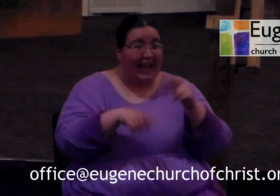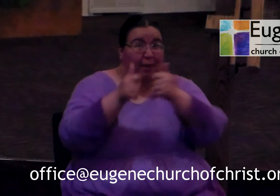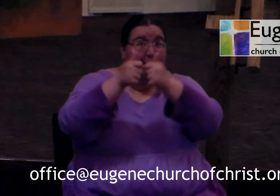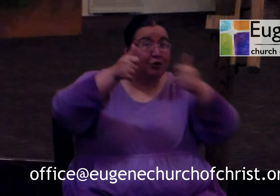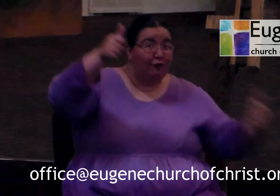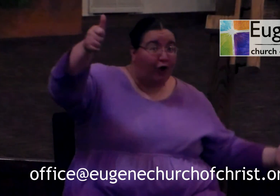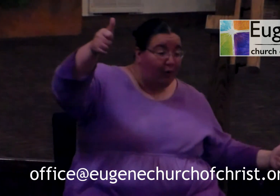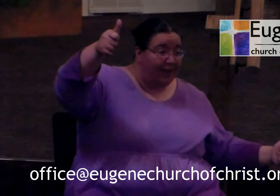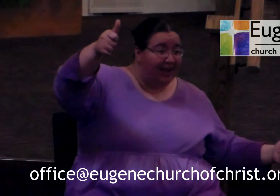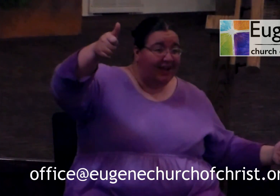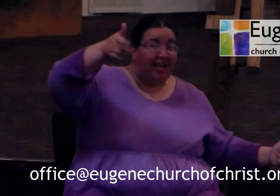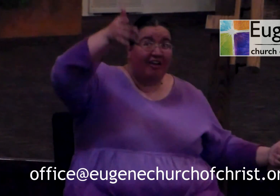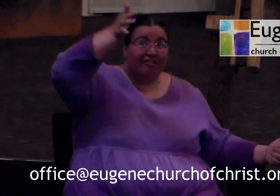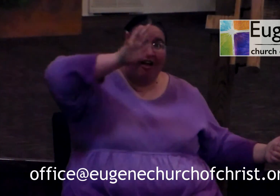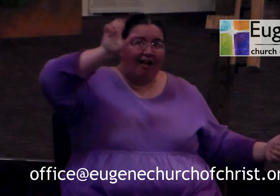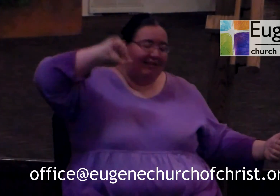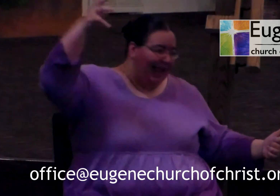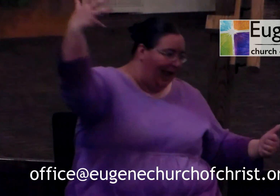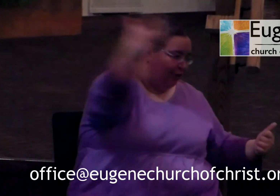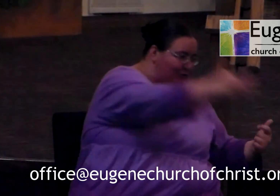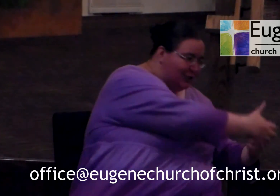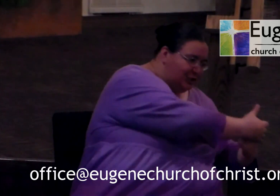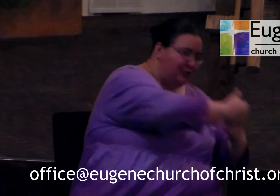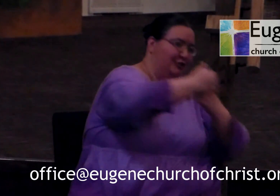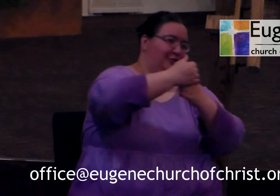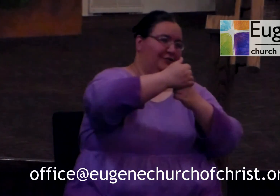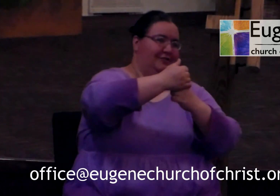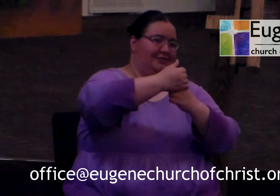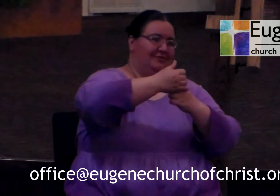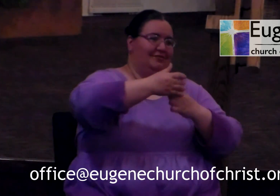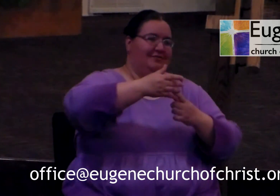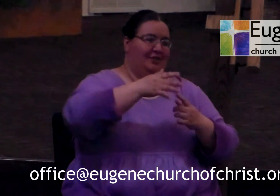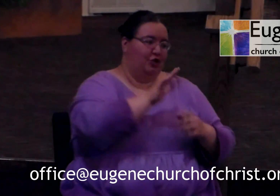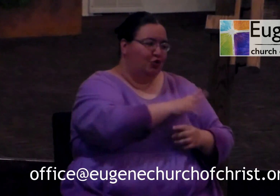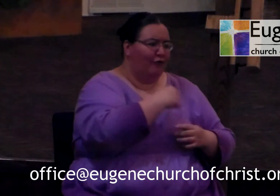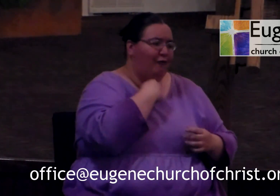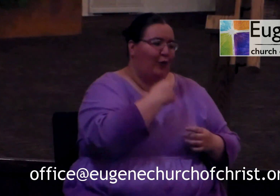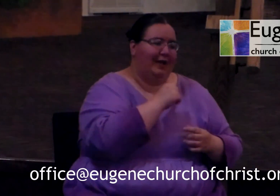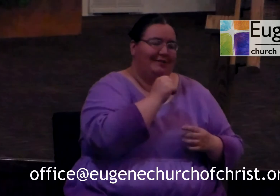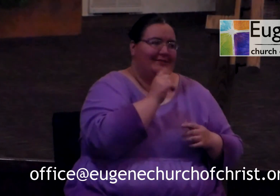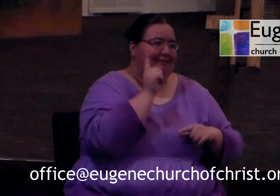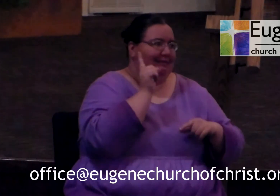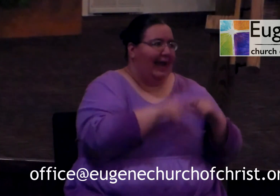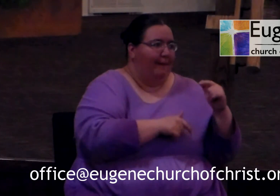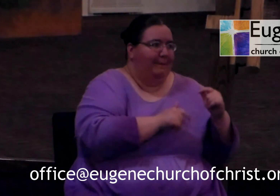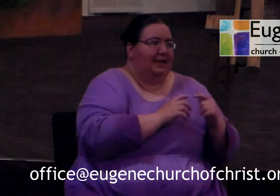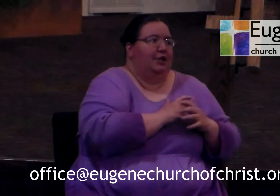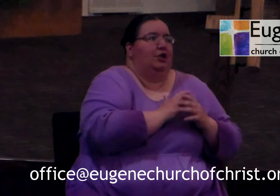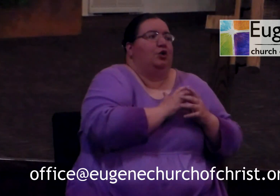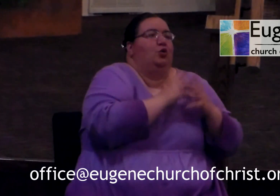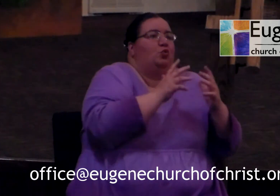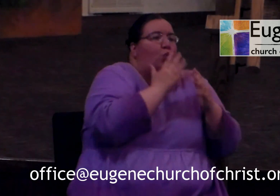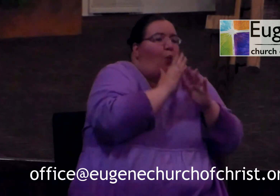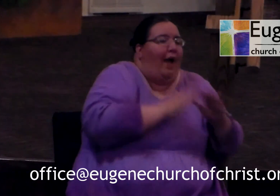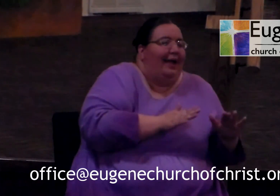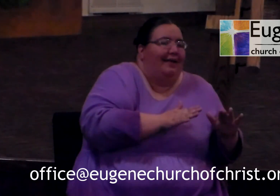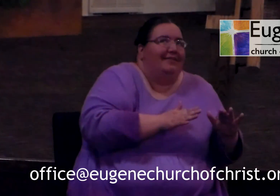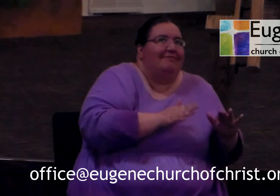you, and he would like for it to start today. He wants your story to end like Peter's and like Paul's, being back